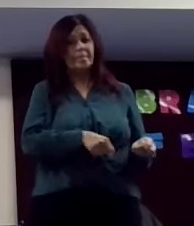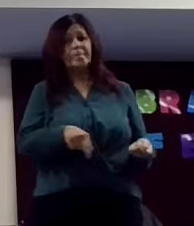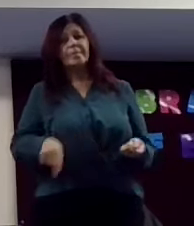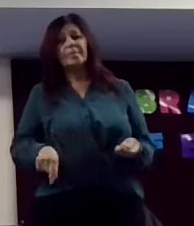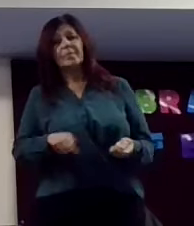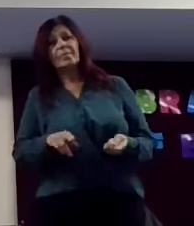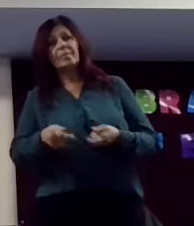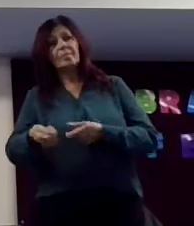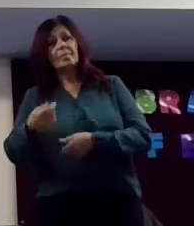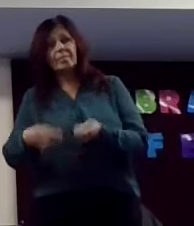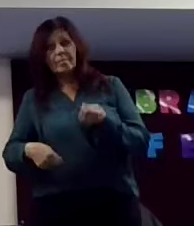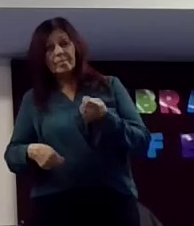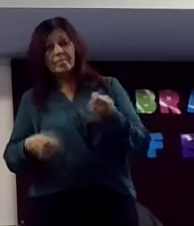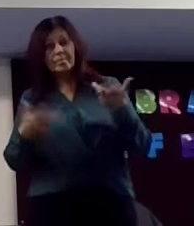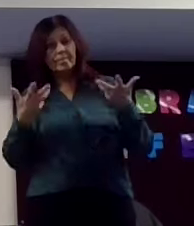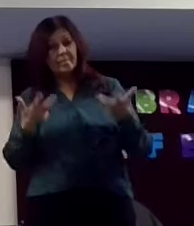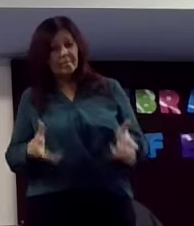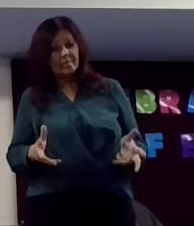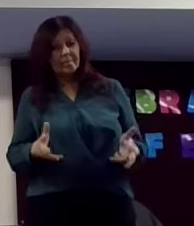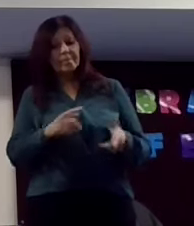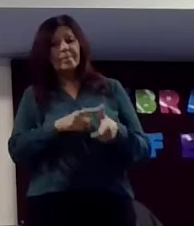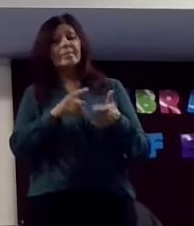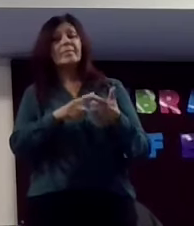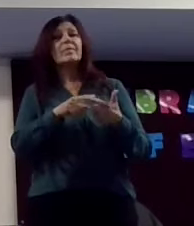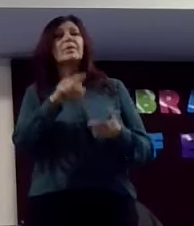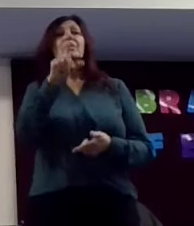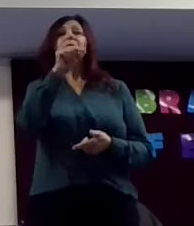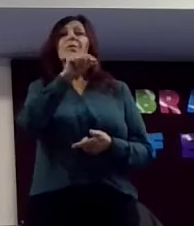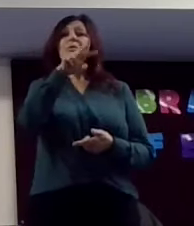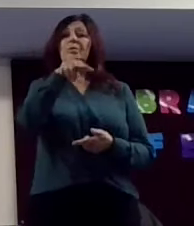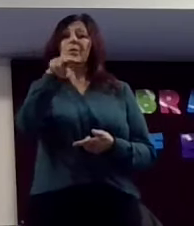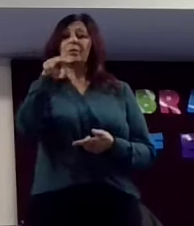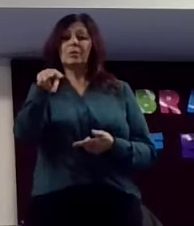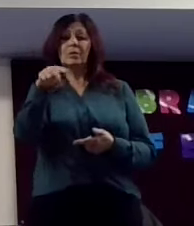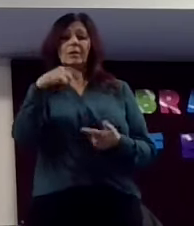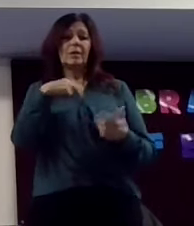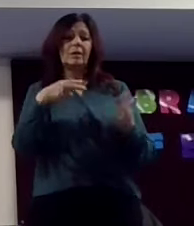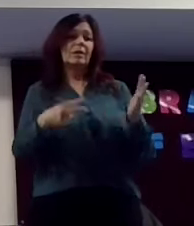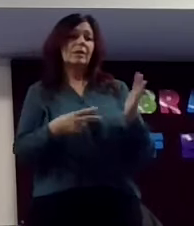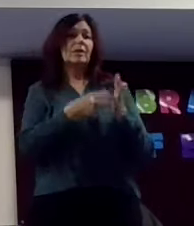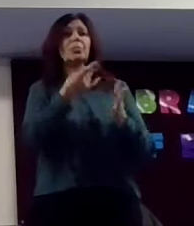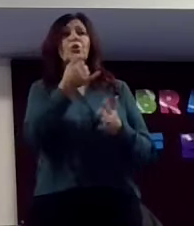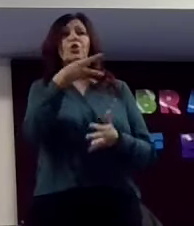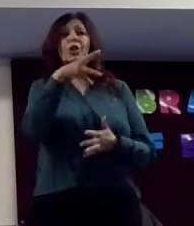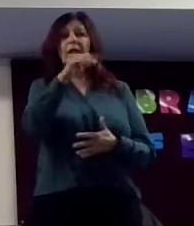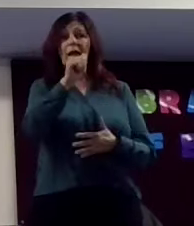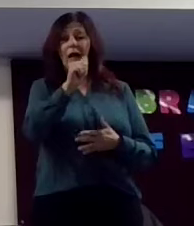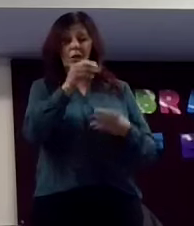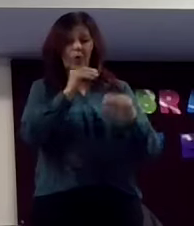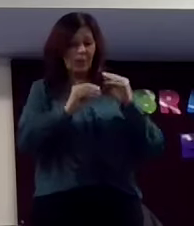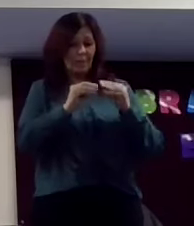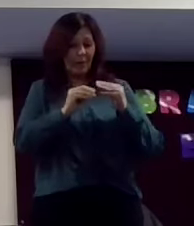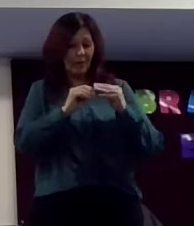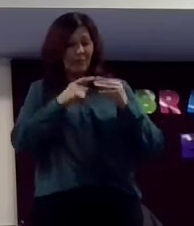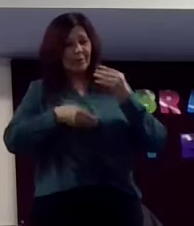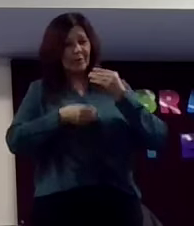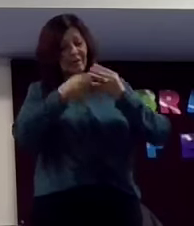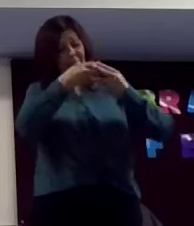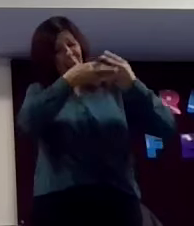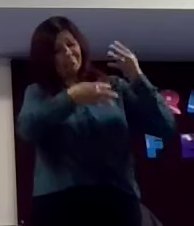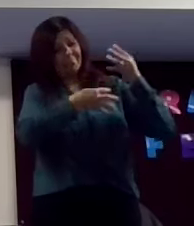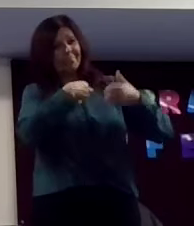right knee done in the fall. And then in 2022, I had a double hernia repair to add to all the